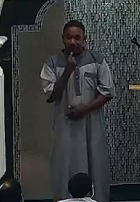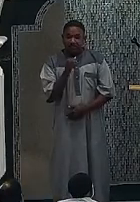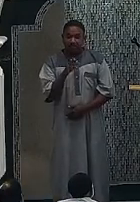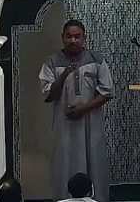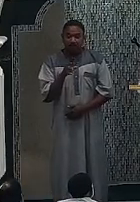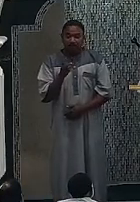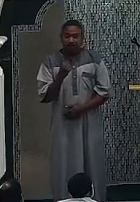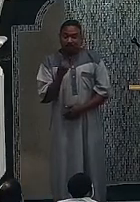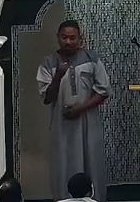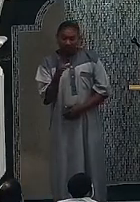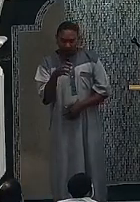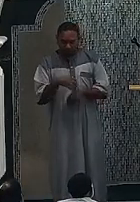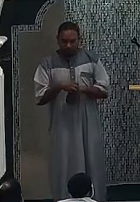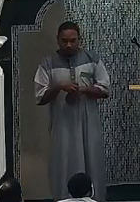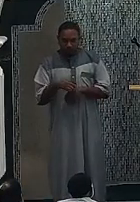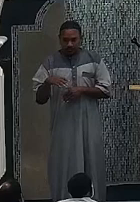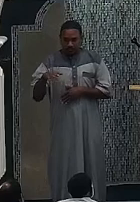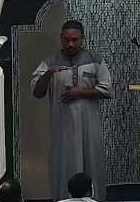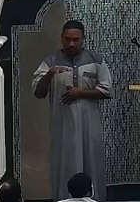deaf people